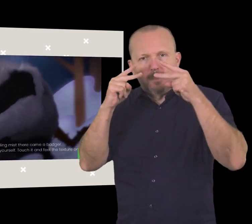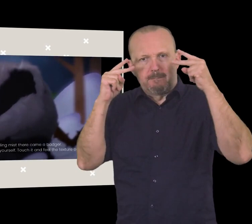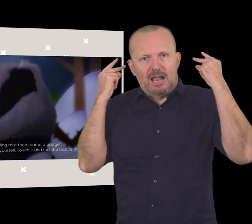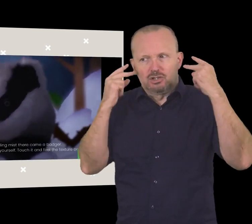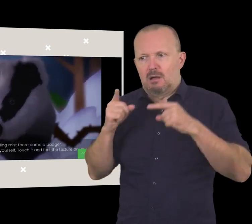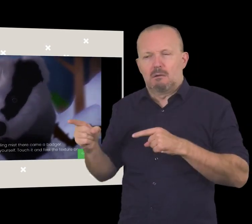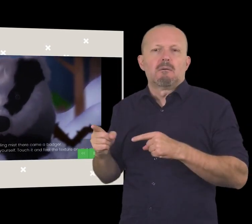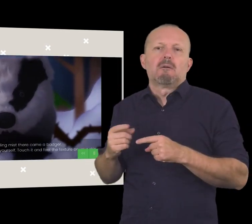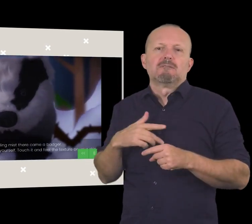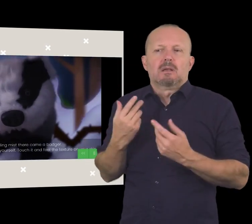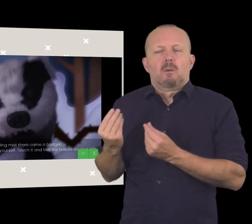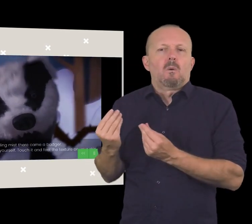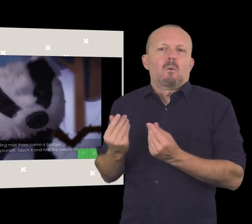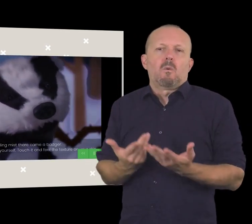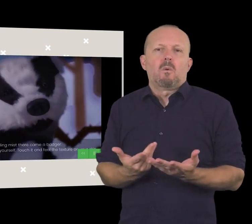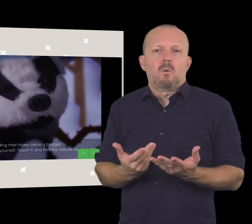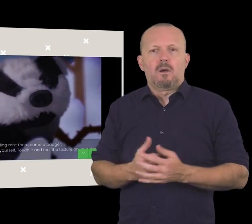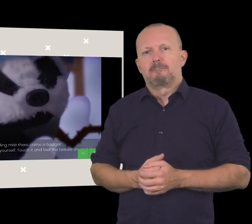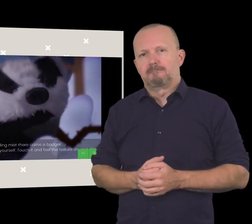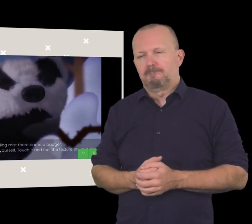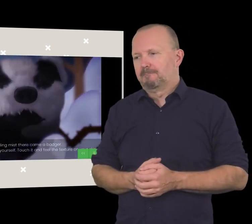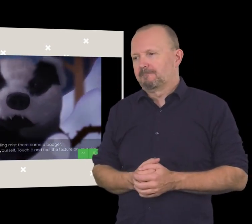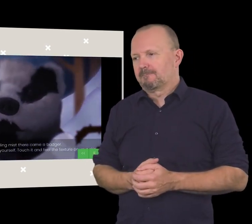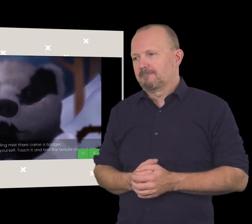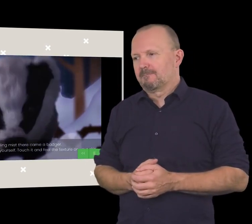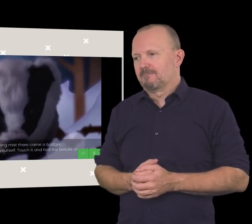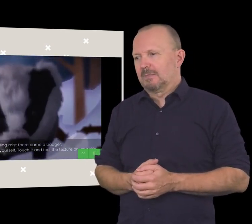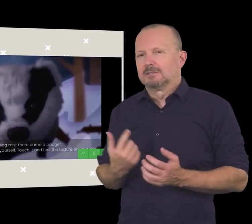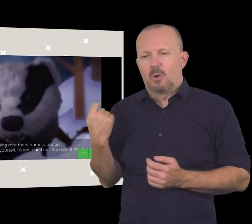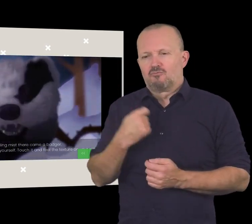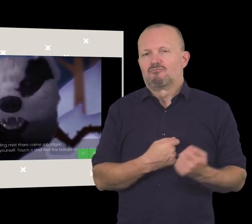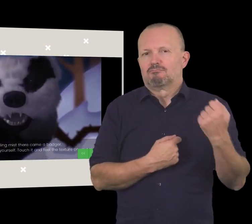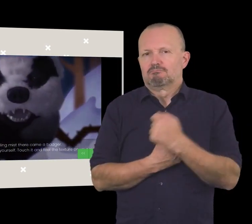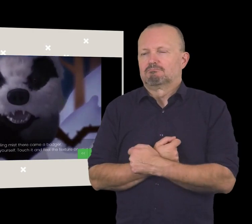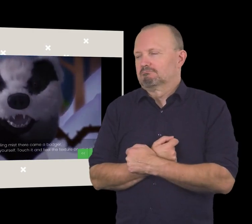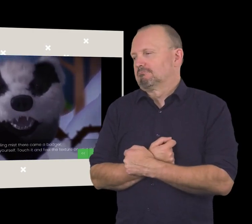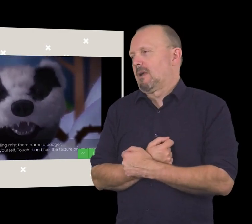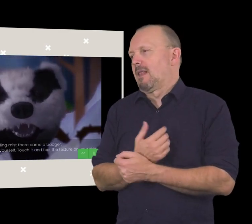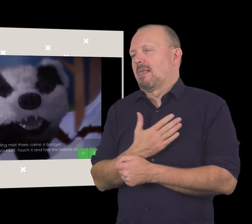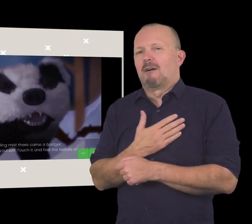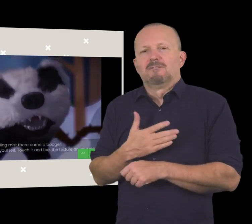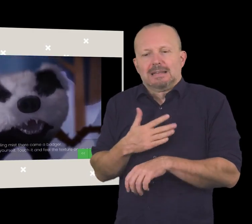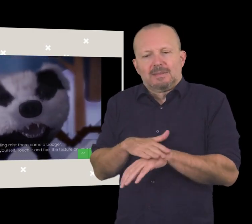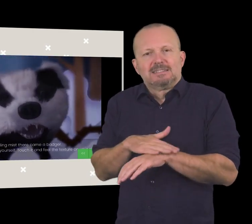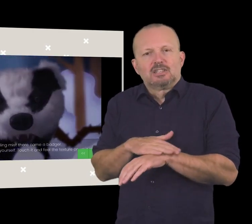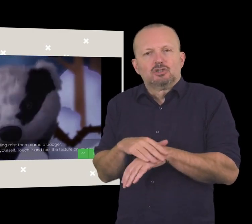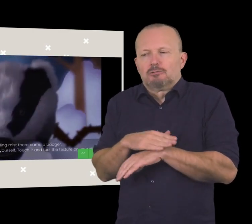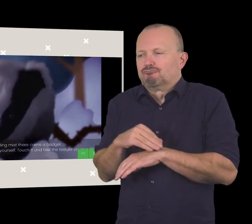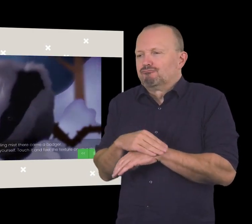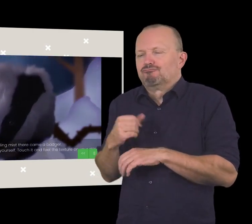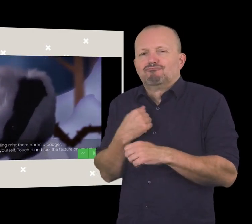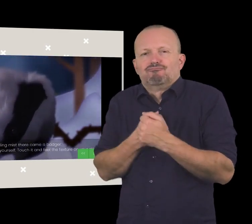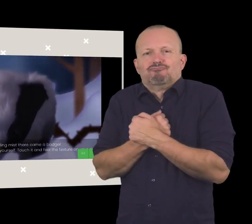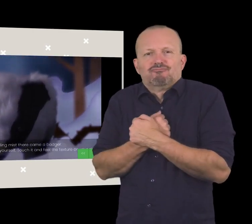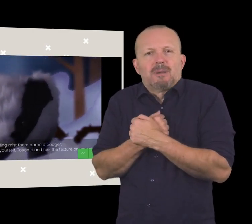this badger's coat. So I'm going to wrap this around me. And it's just awesome. I